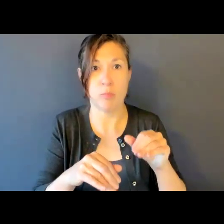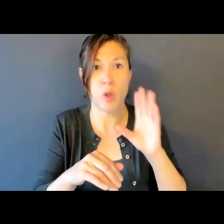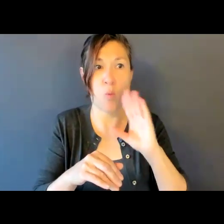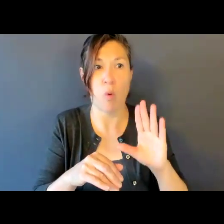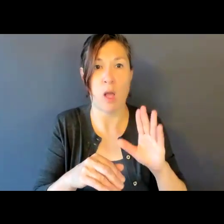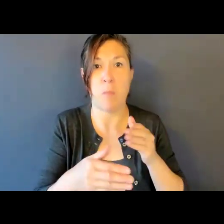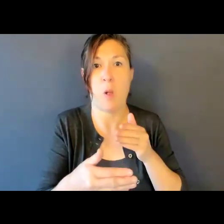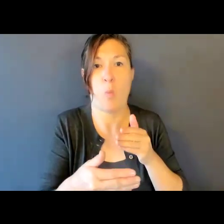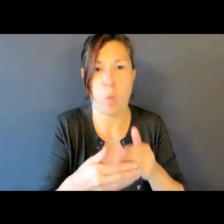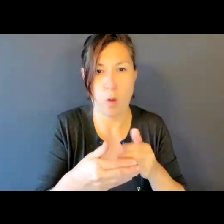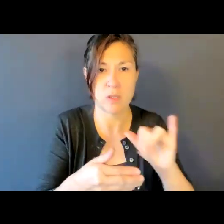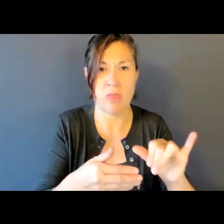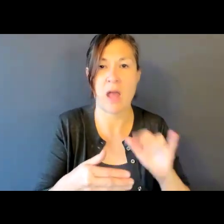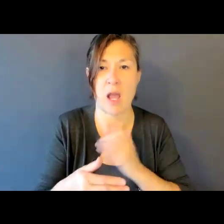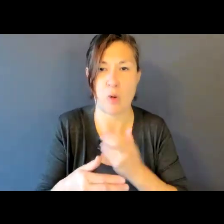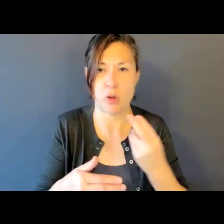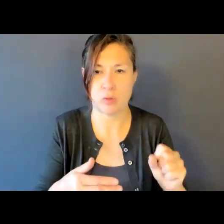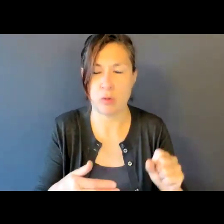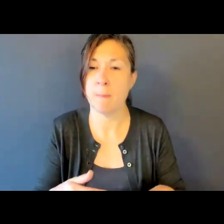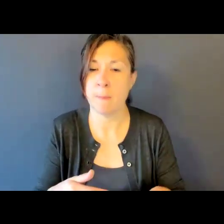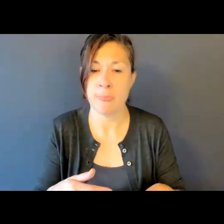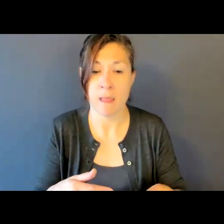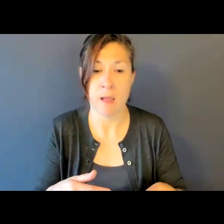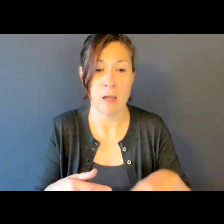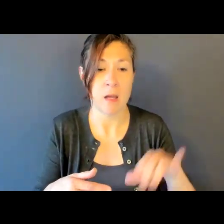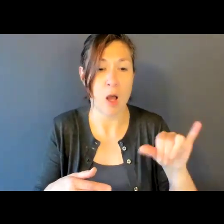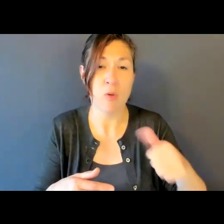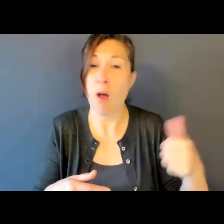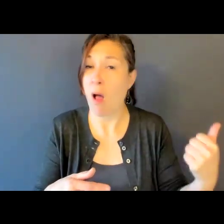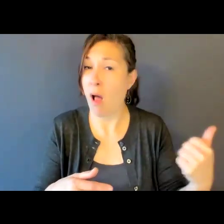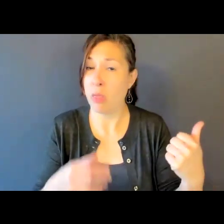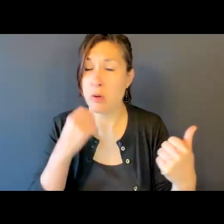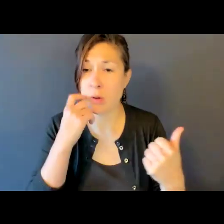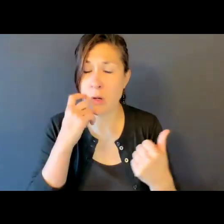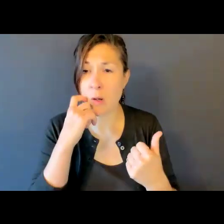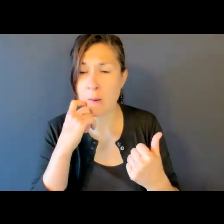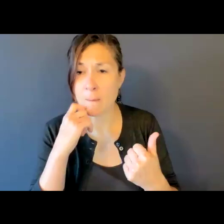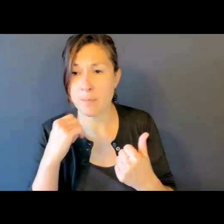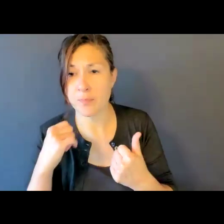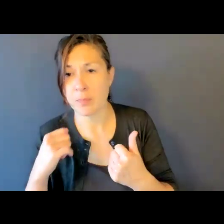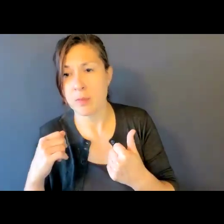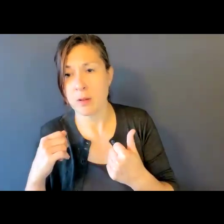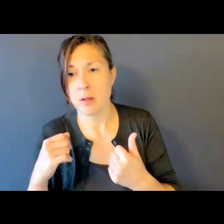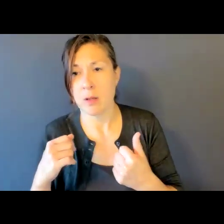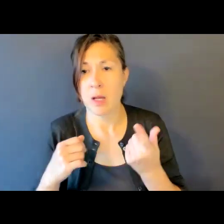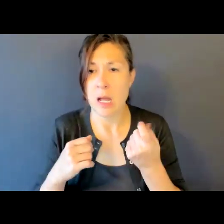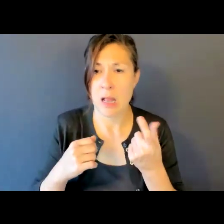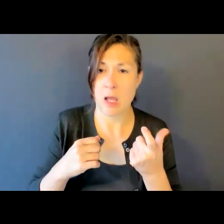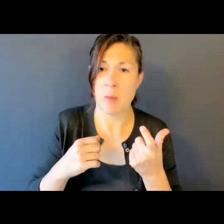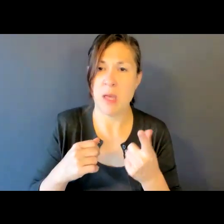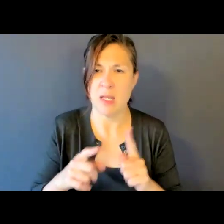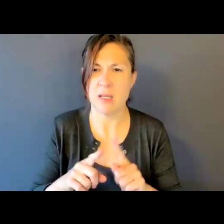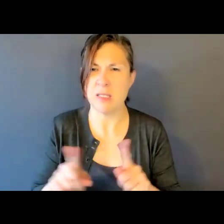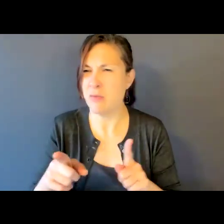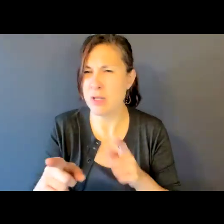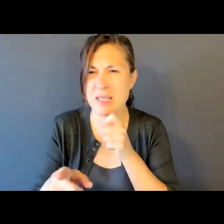the MassCore framework. The other piece in here that is a bit of a, it's just listed differently, so I want to explain it, is the physical education